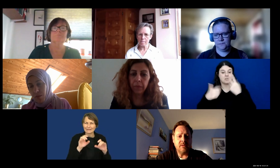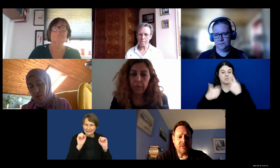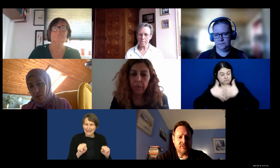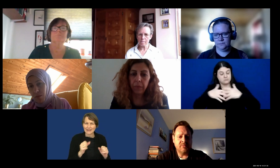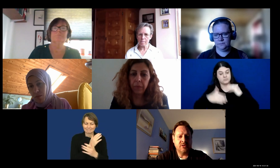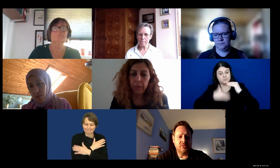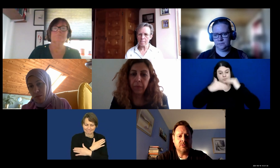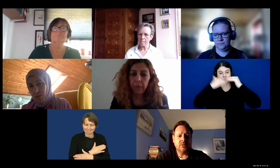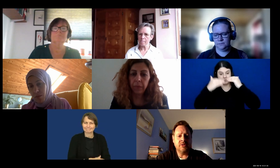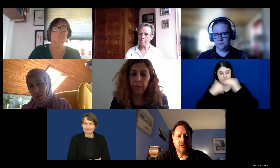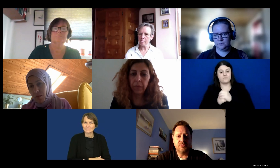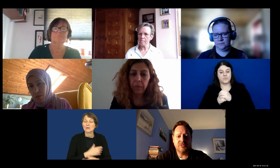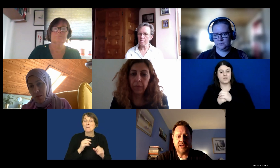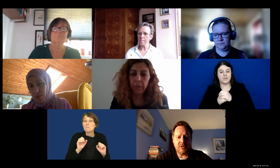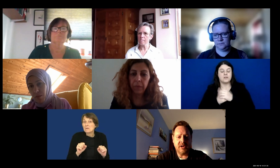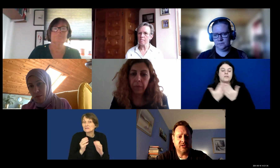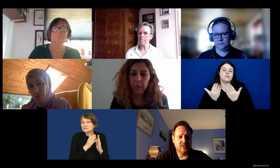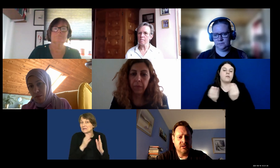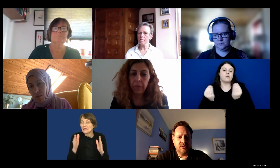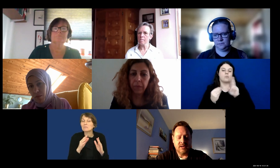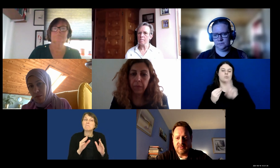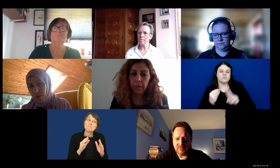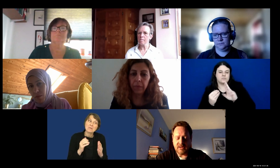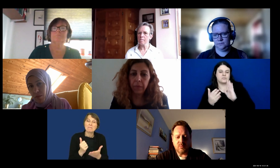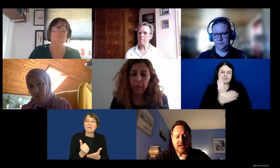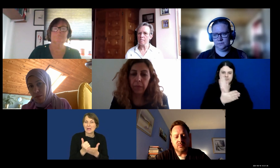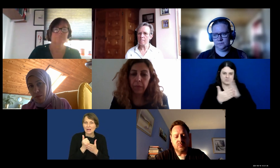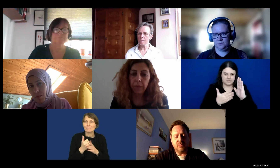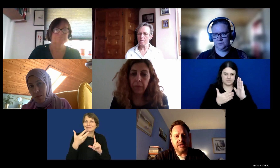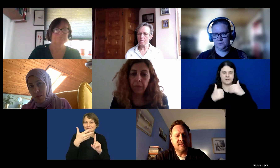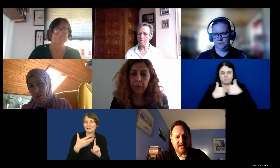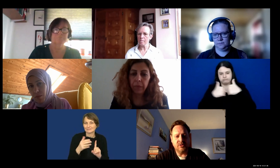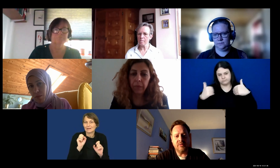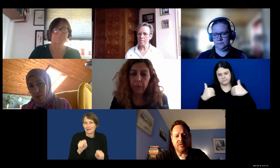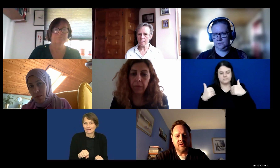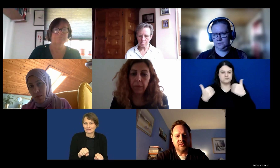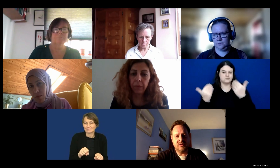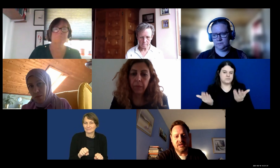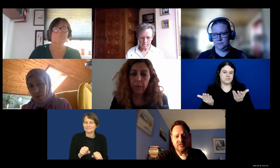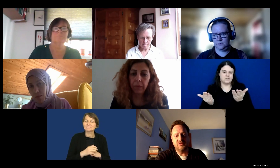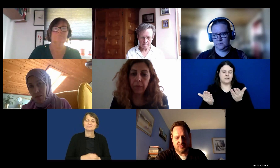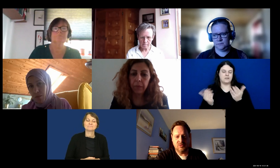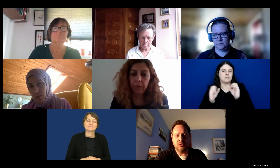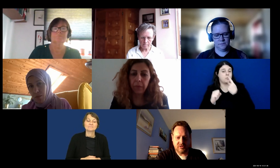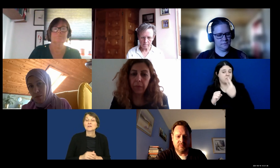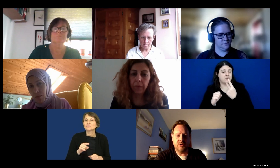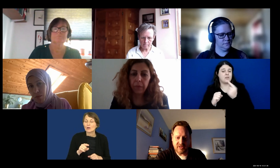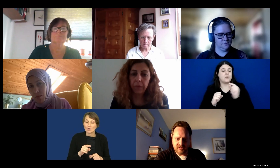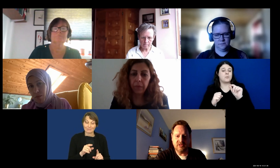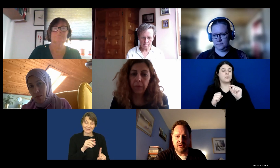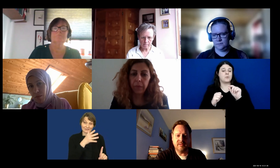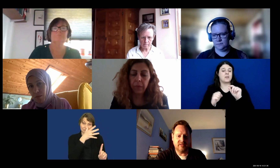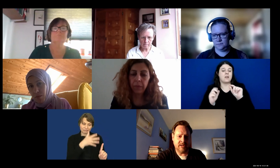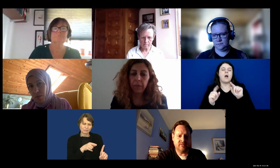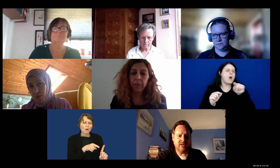that might be something useful in terms of separating and saying, well, we can tell now that this isn't autism or it